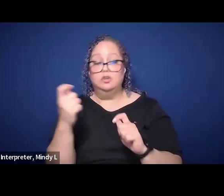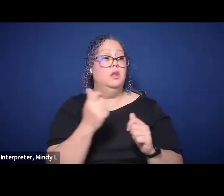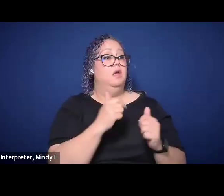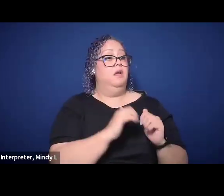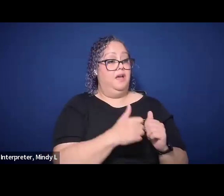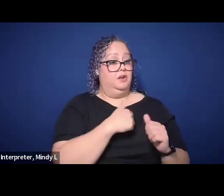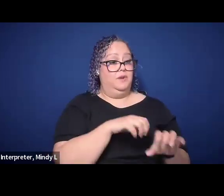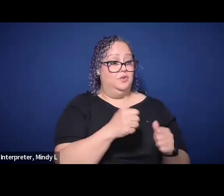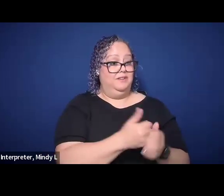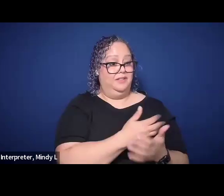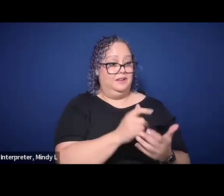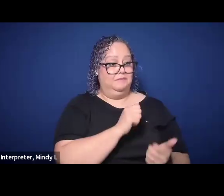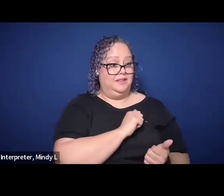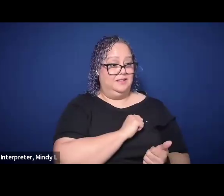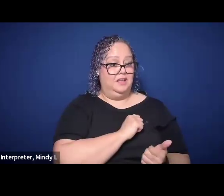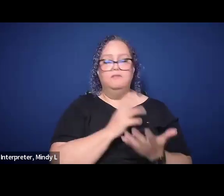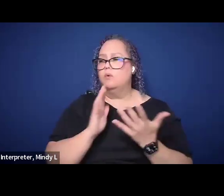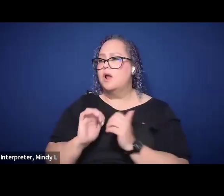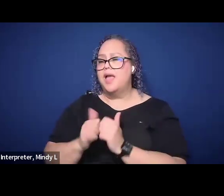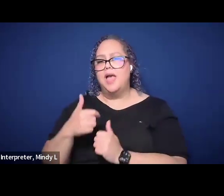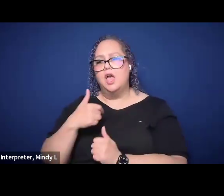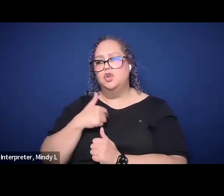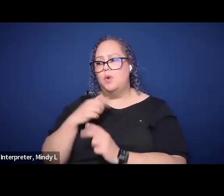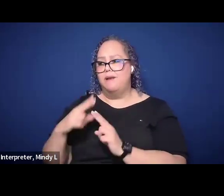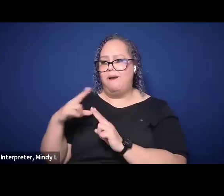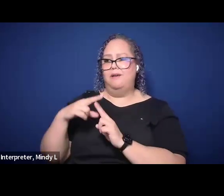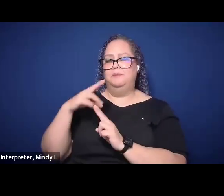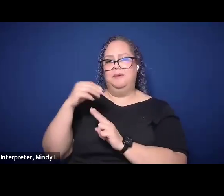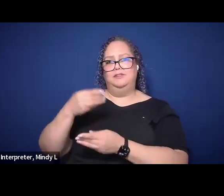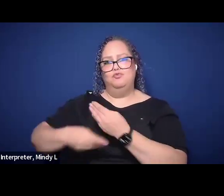to how do I optimize and trade my resources wisely.